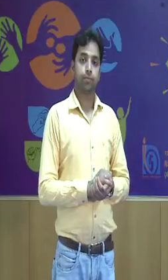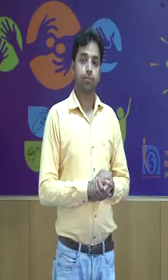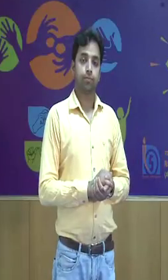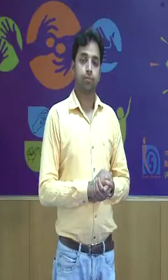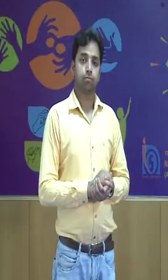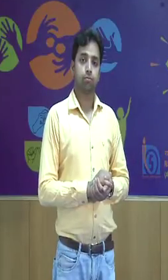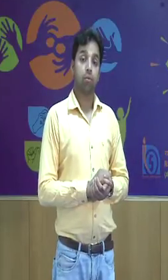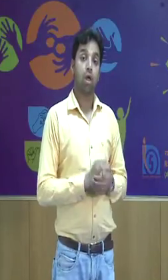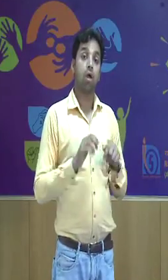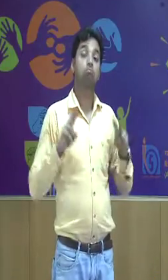Our topic is